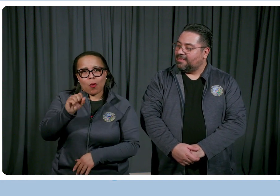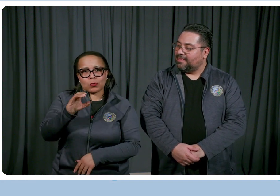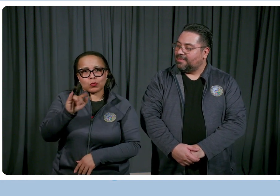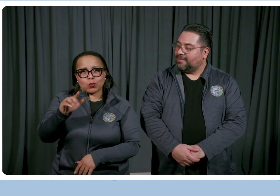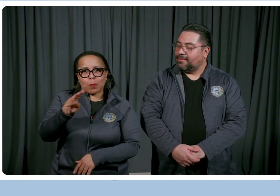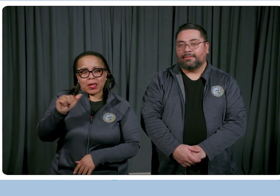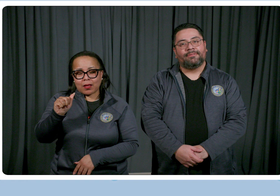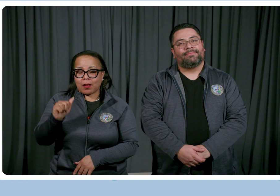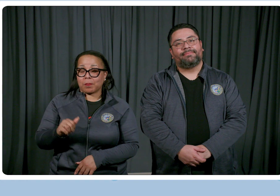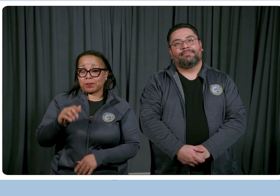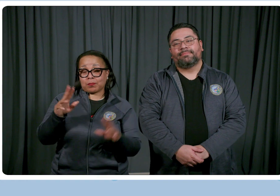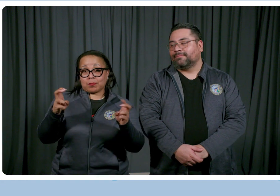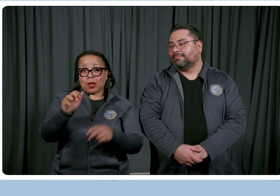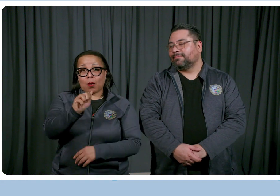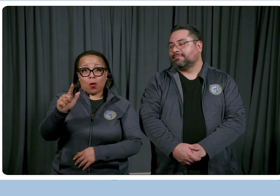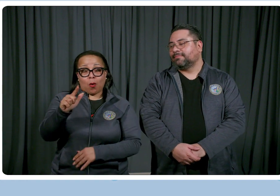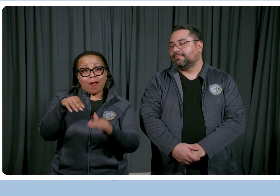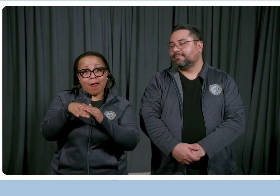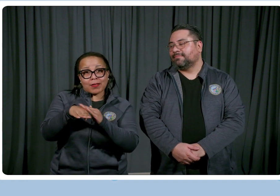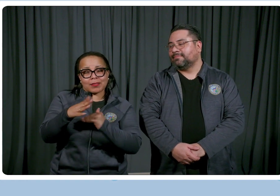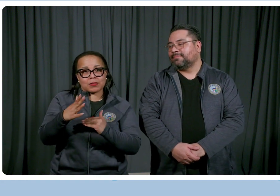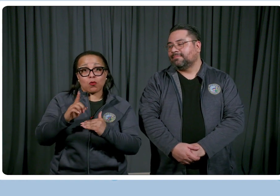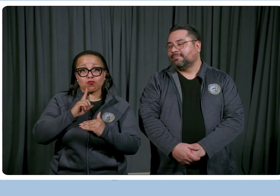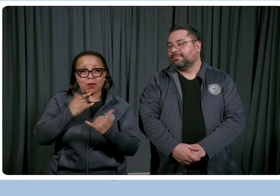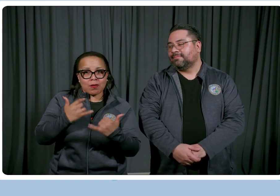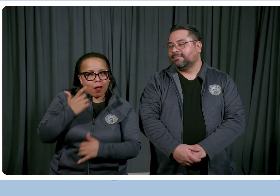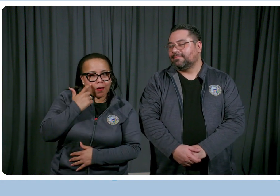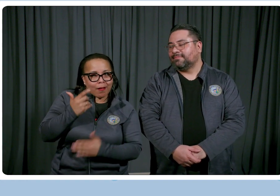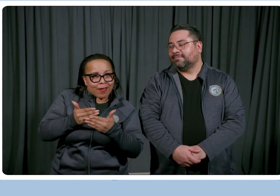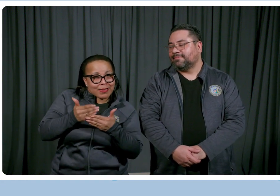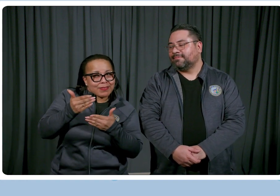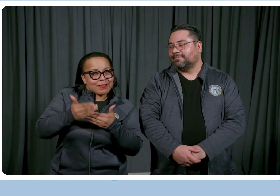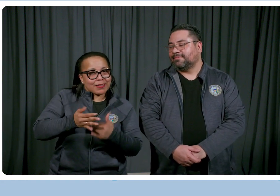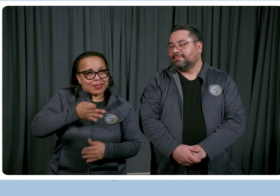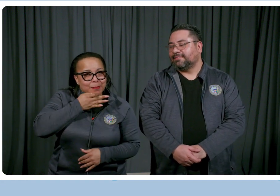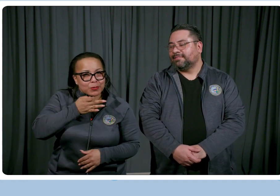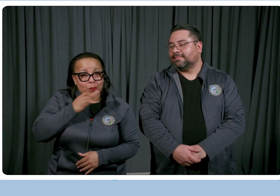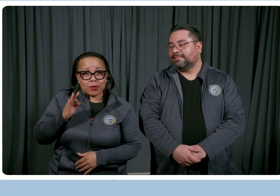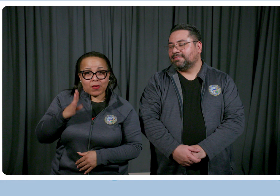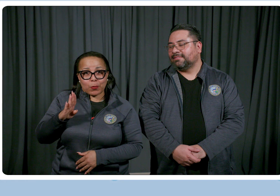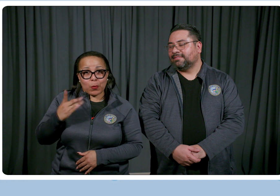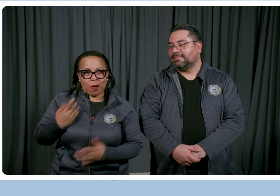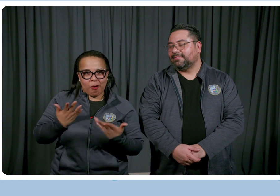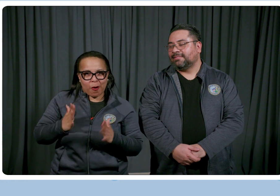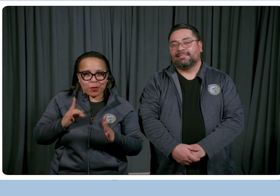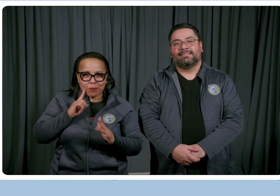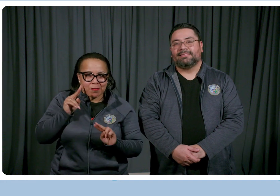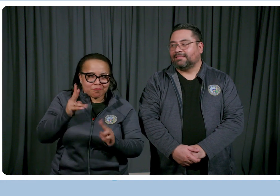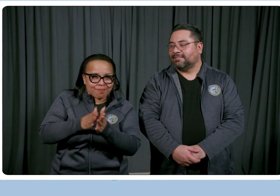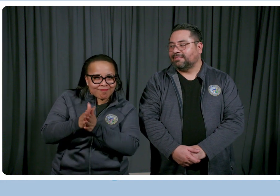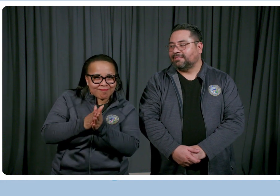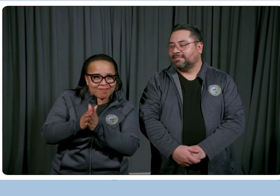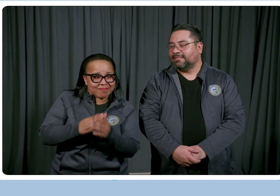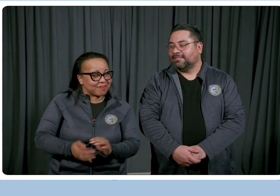on social media under All Access. And stay tuned for our next episode in February, which we are